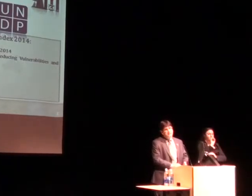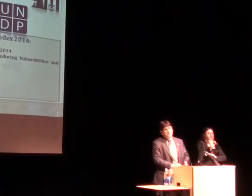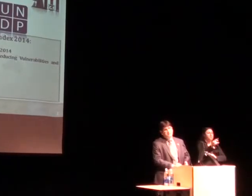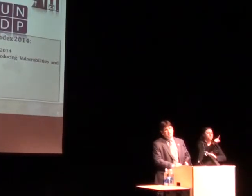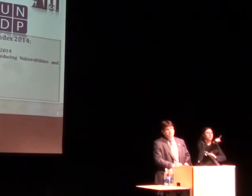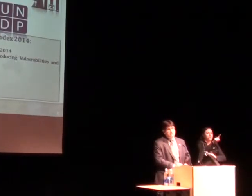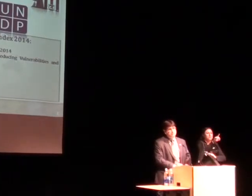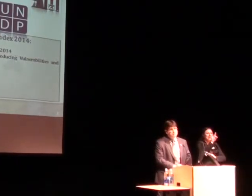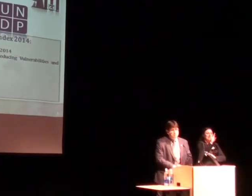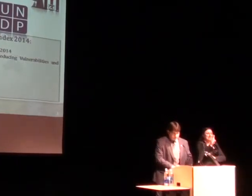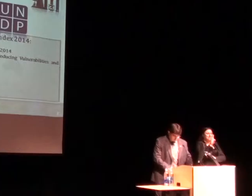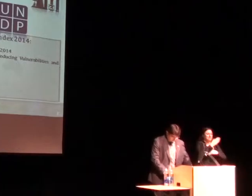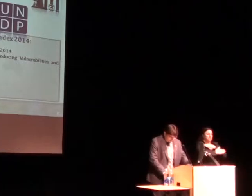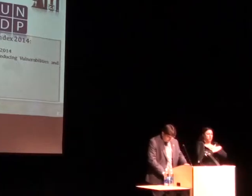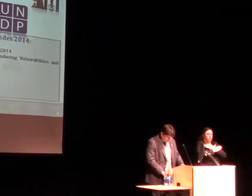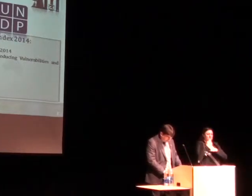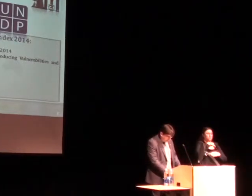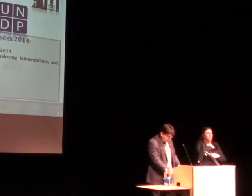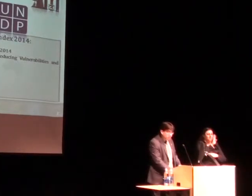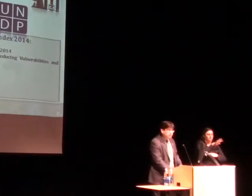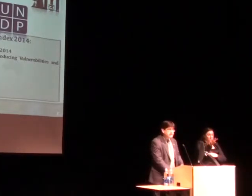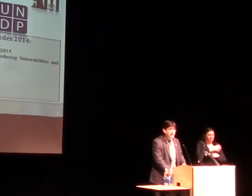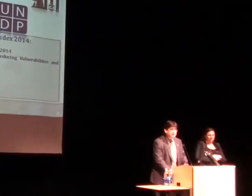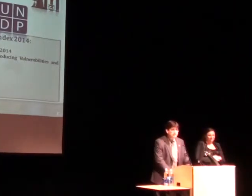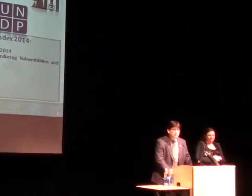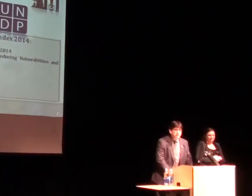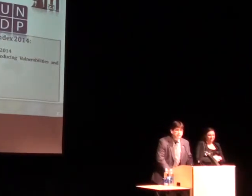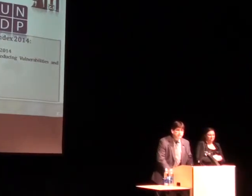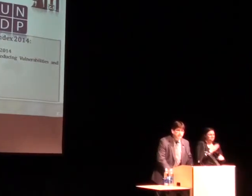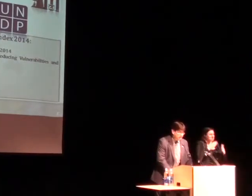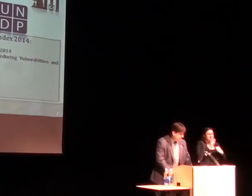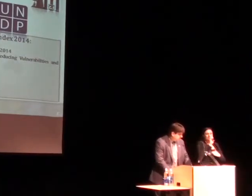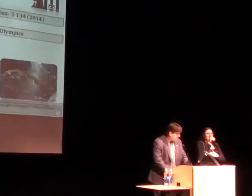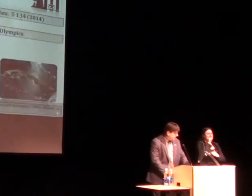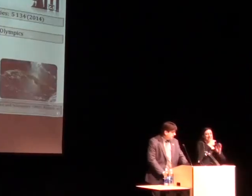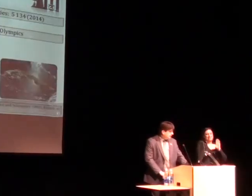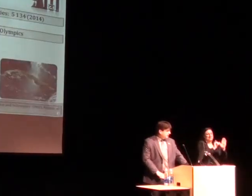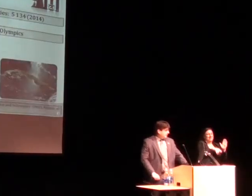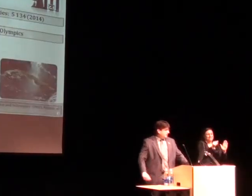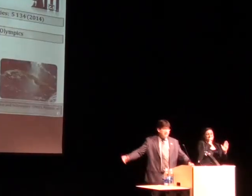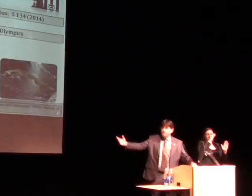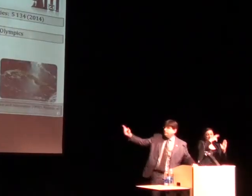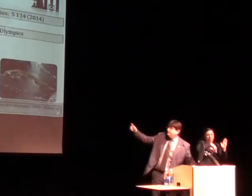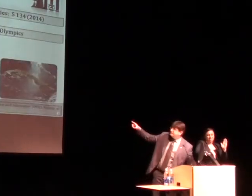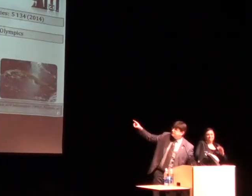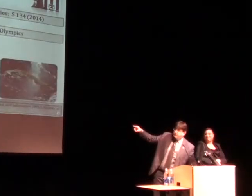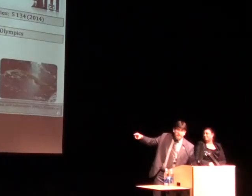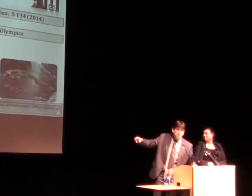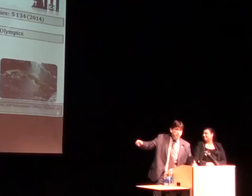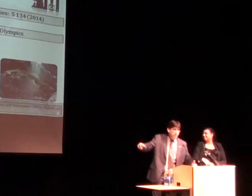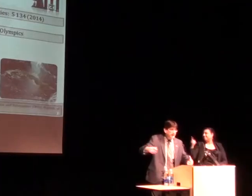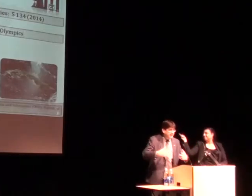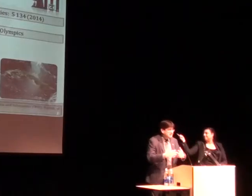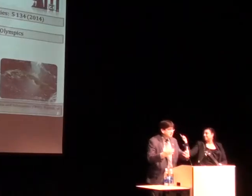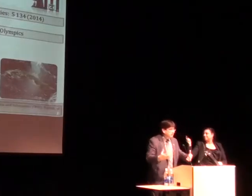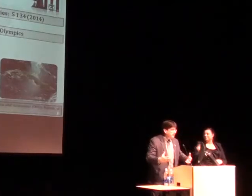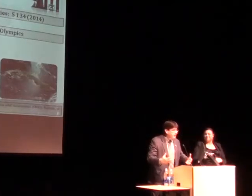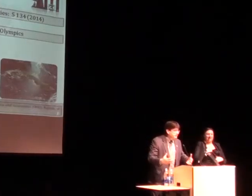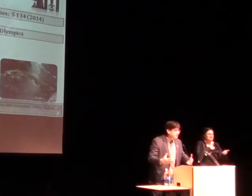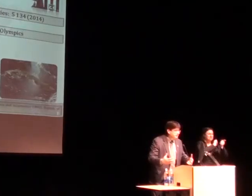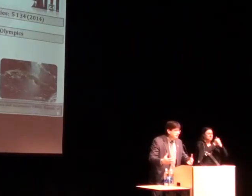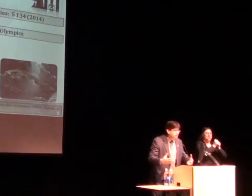187 countries. Or you can read that in the media every day. This, I'm sorry, this is from the sport. I am a